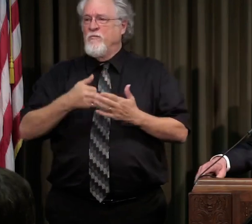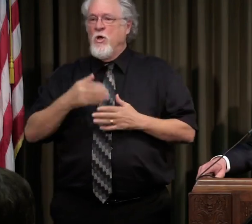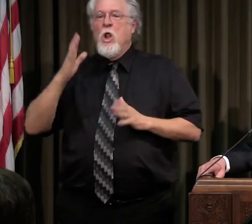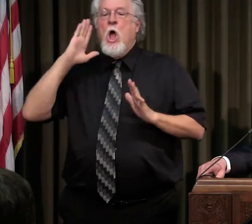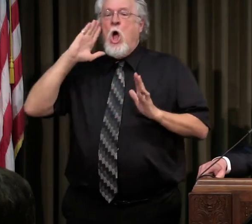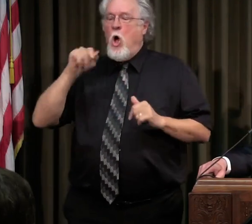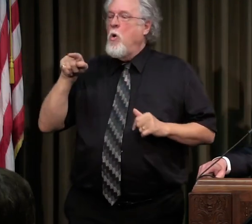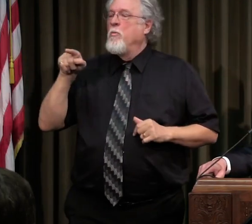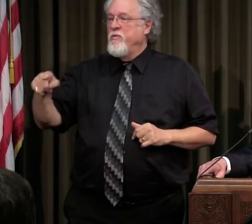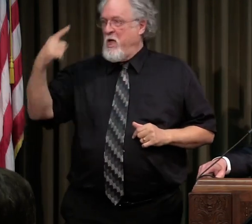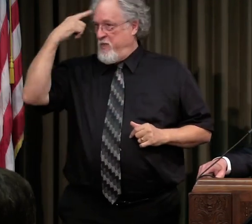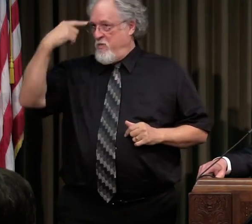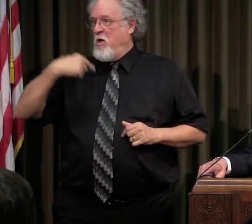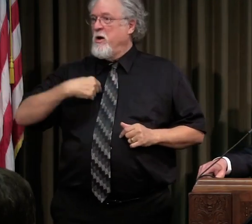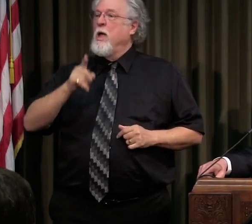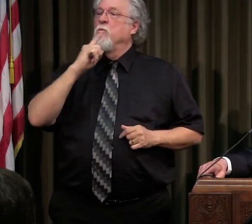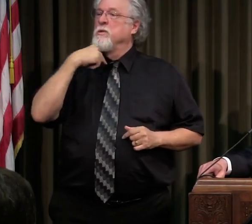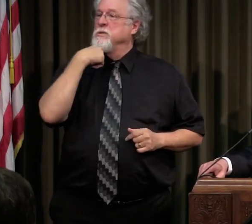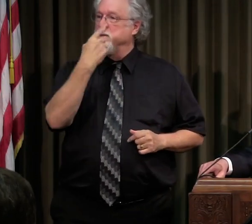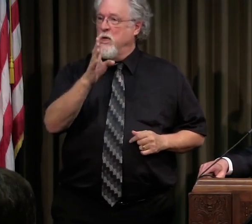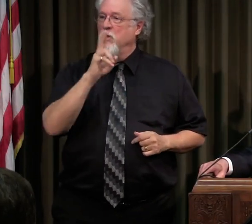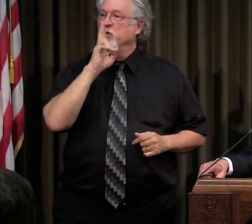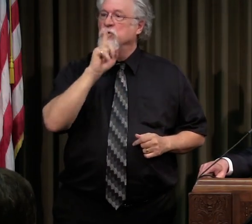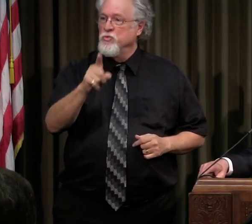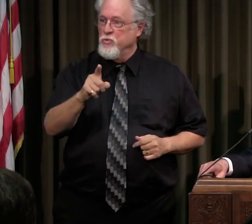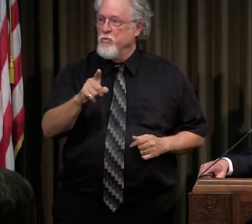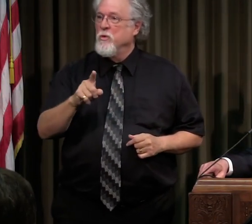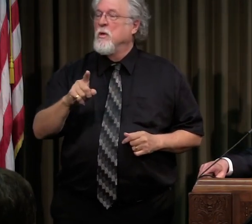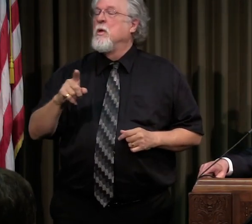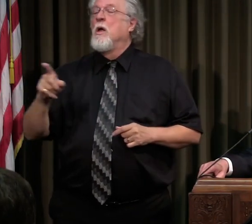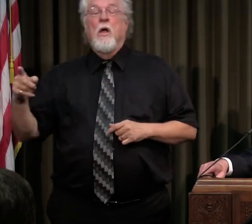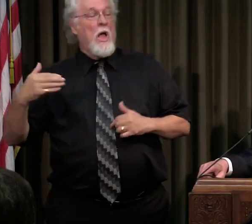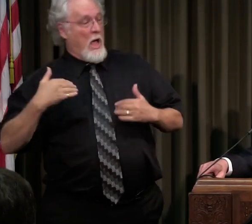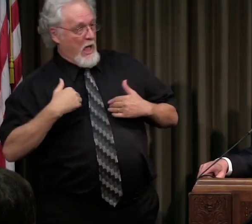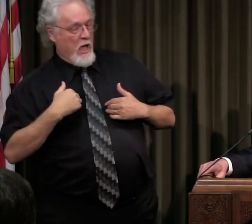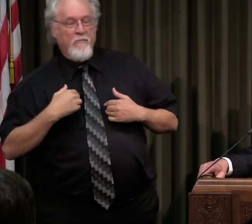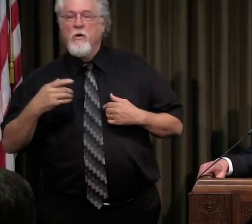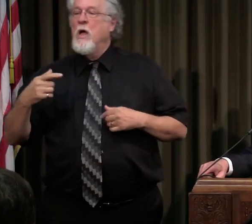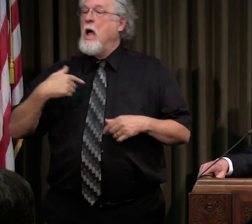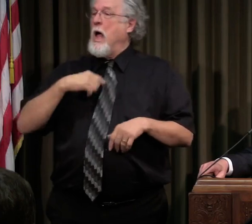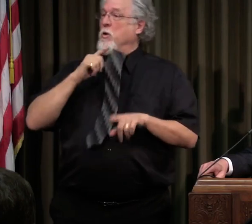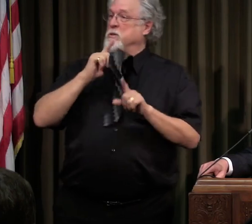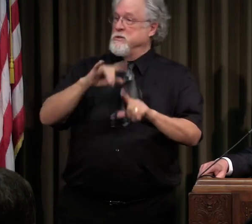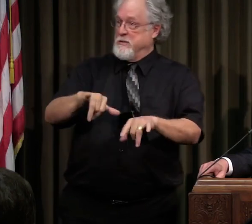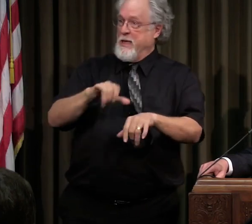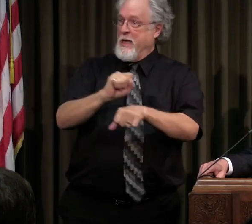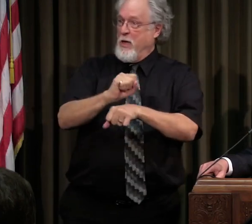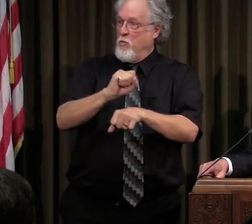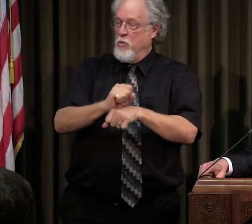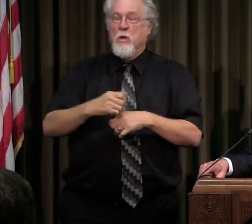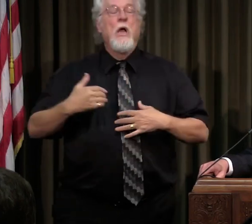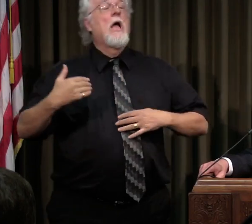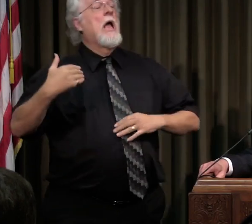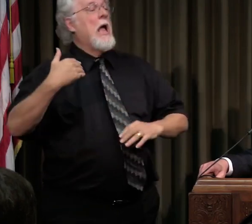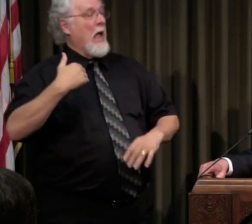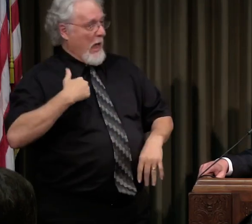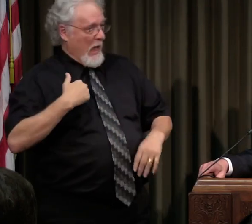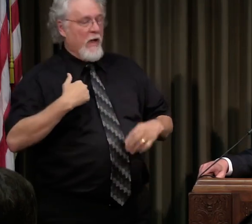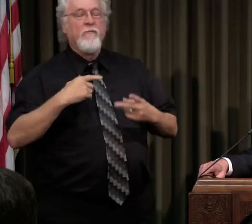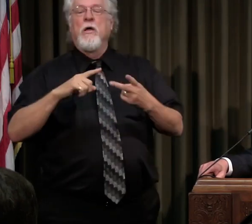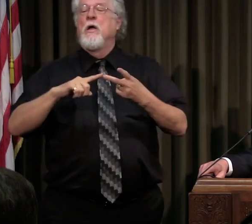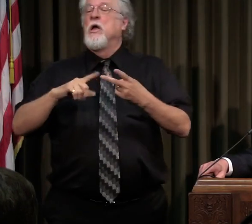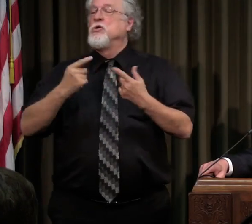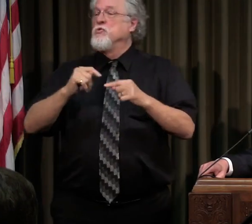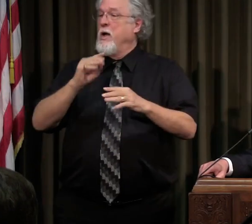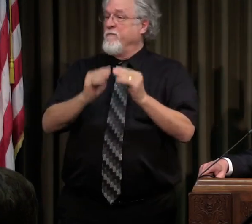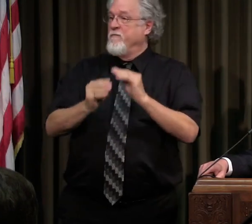would tell the truth, and I have. I hope they thought I would be at work, and I have. I hope they thought I would try to fix the problems, and that's